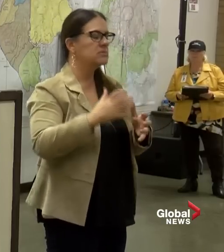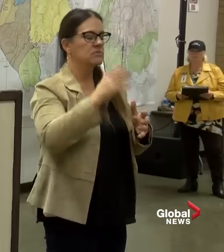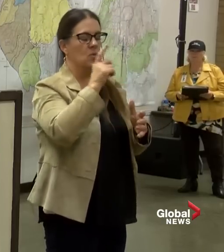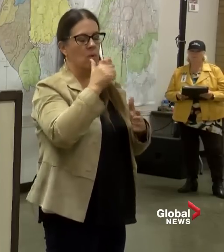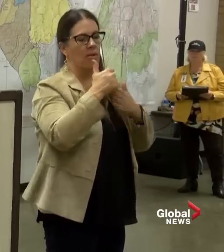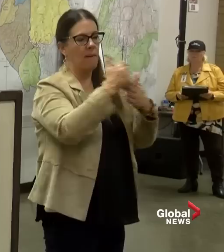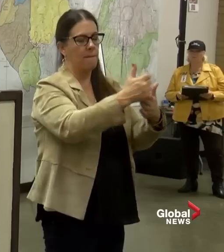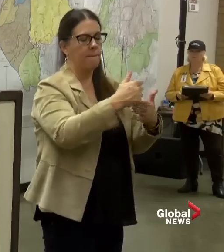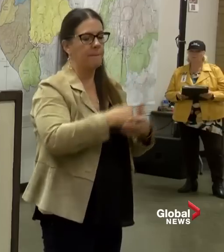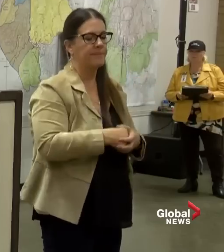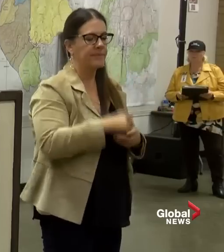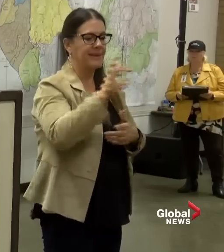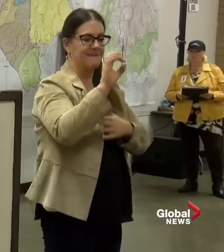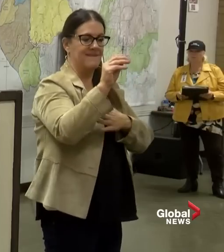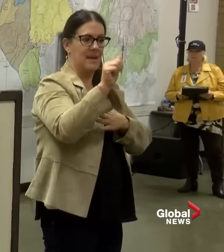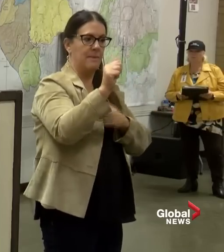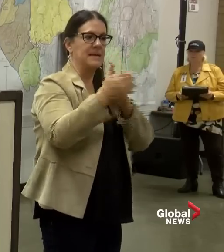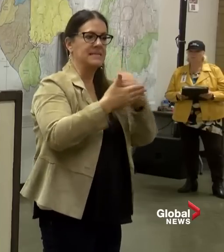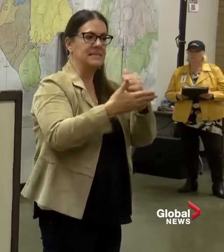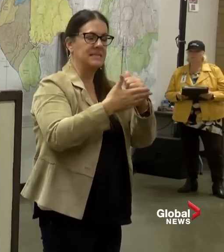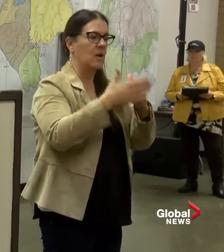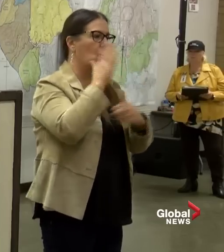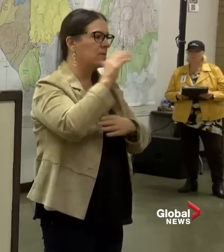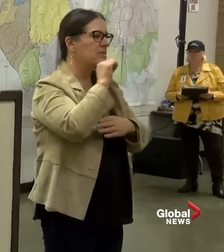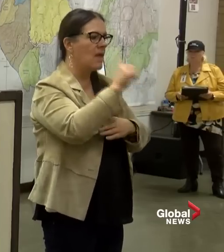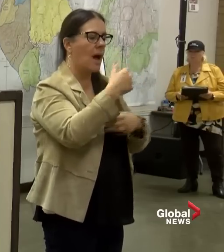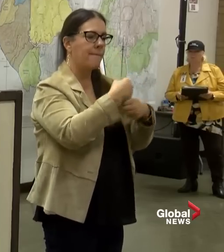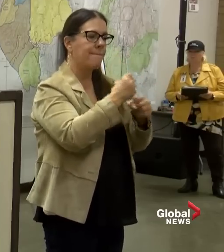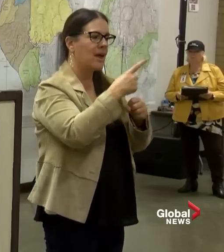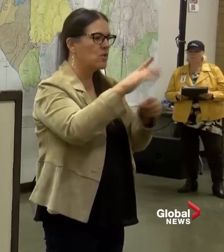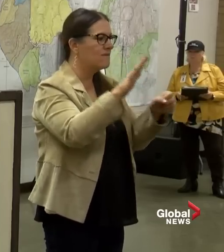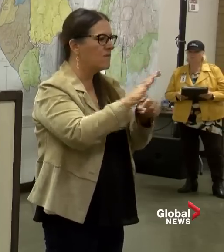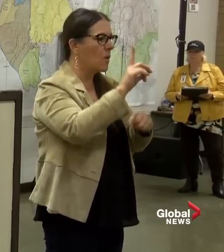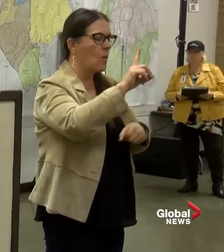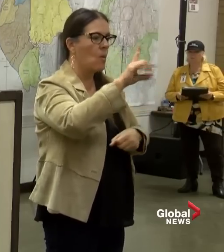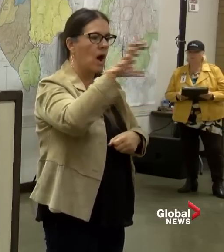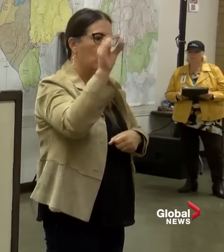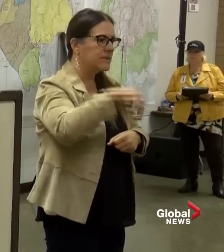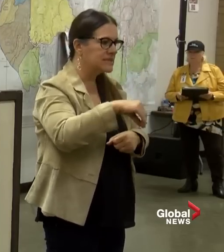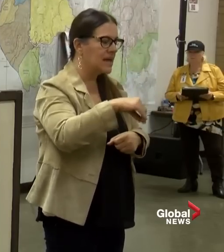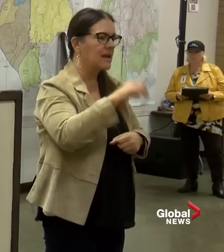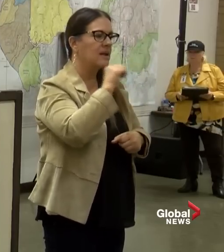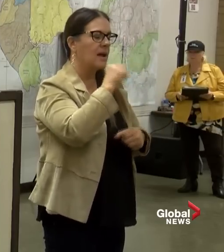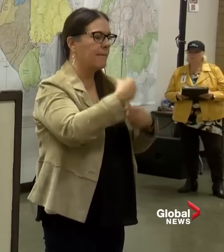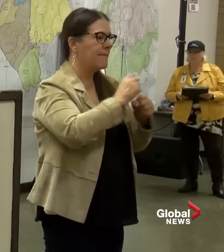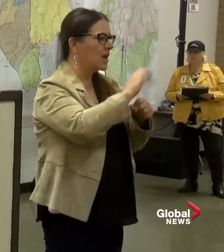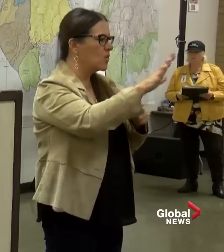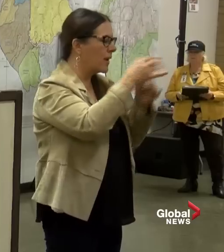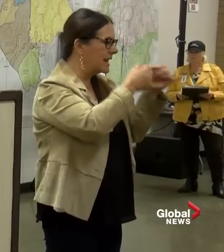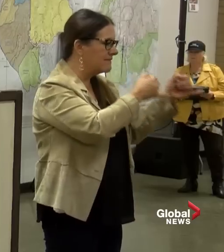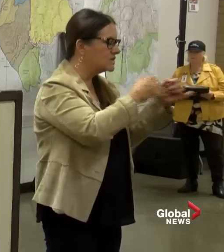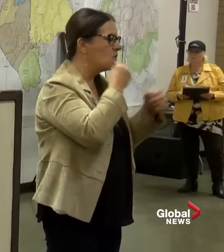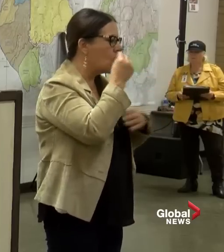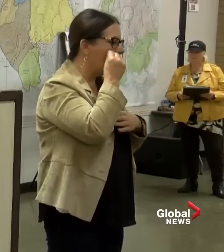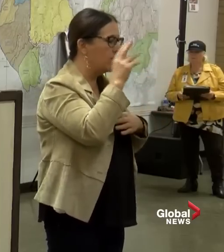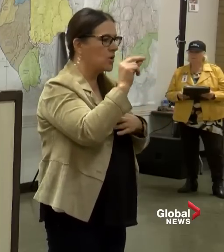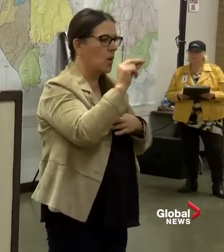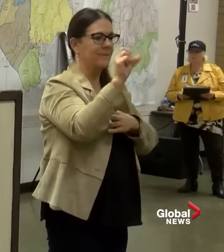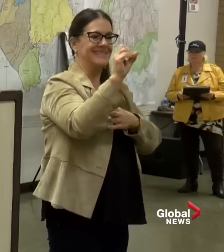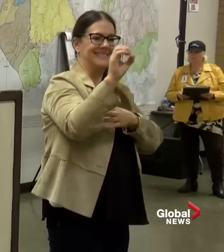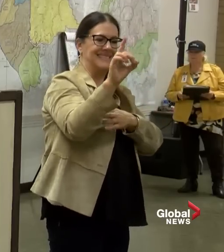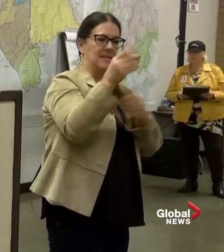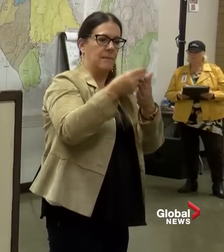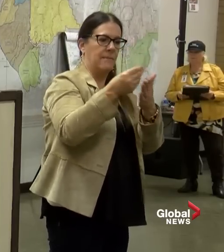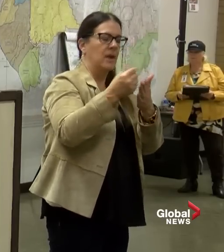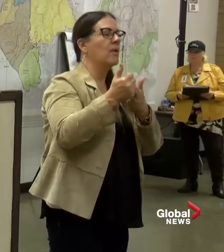rest. FEMA's assistance will not make communities whole, will not make individual households whole. It is that seed money to begin